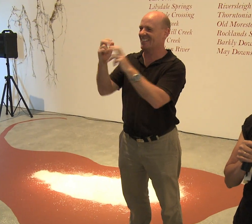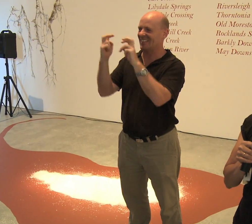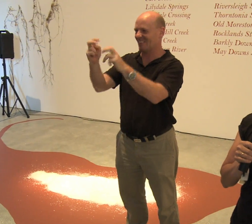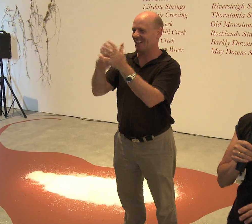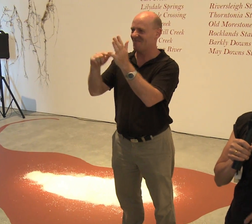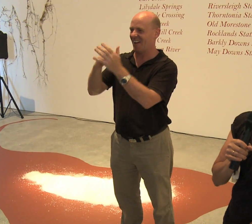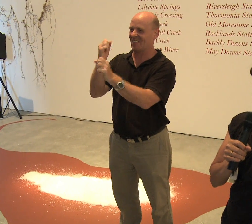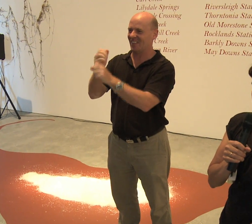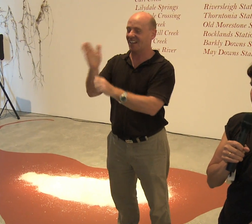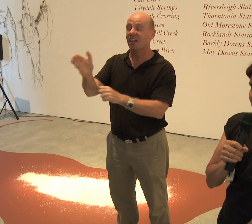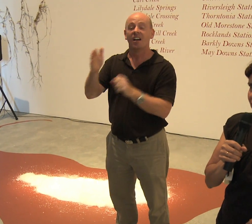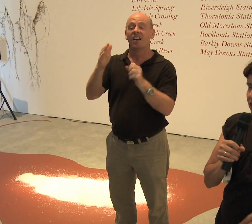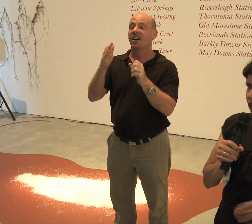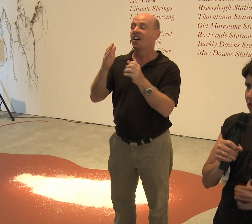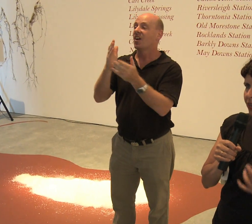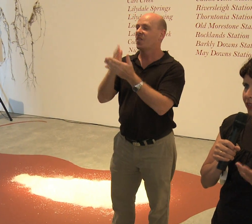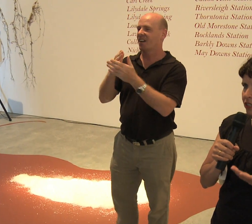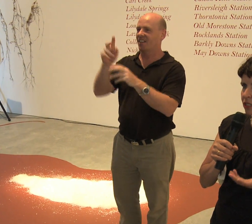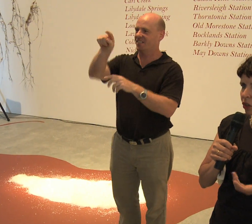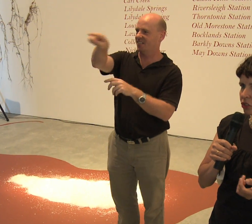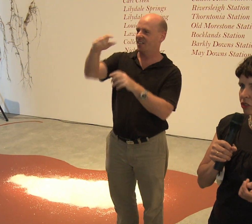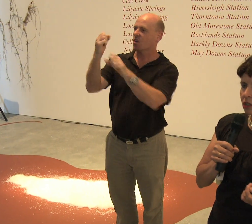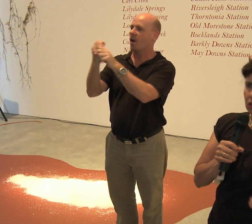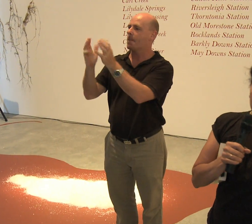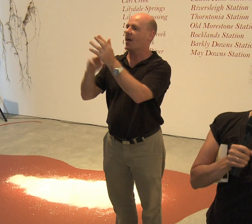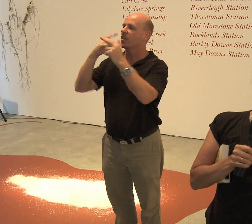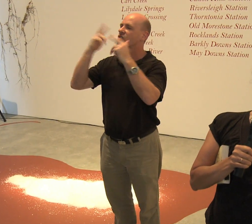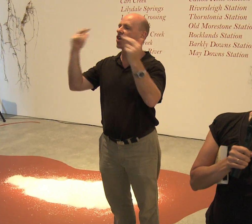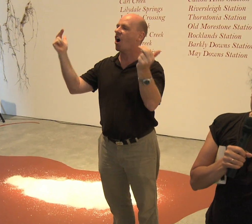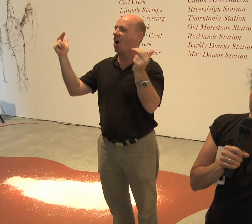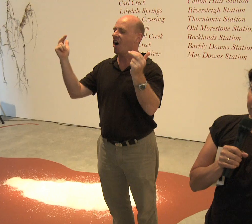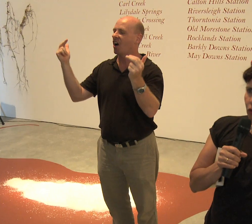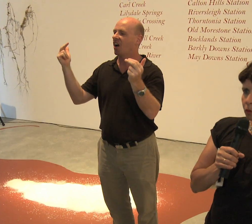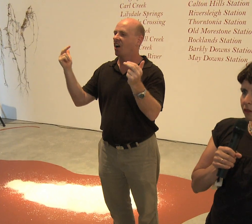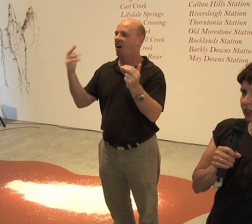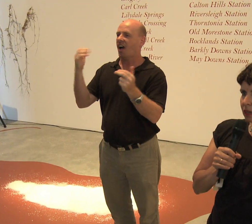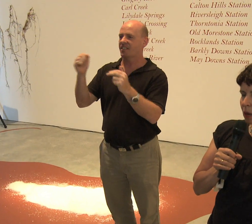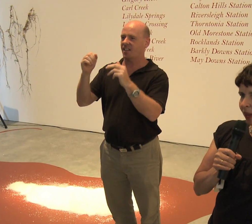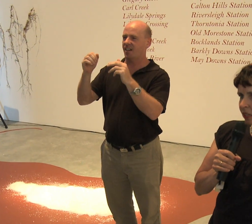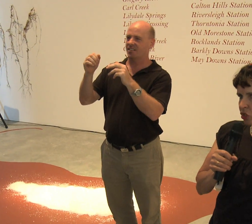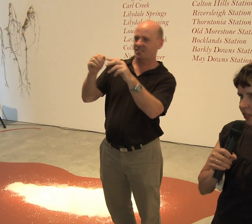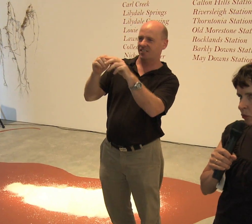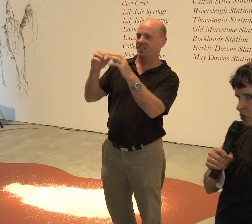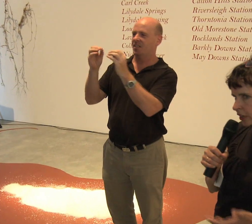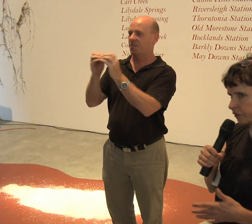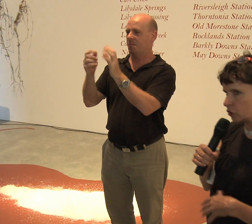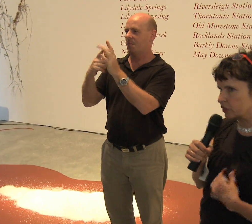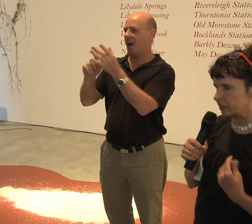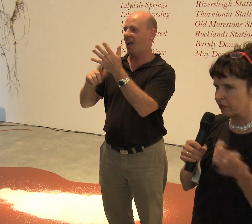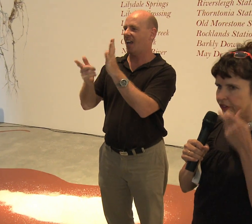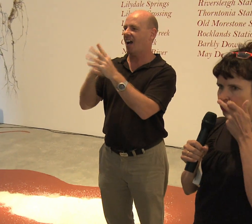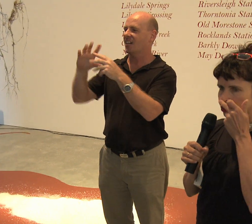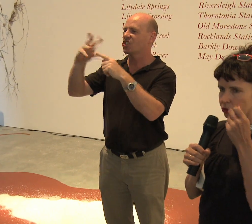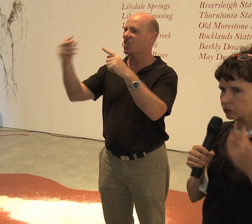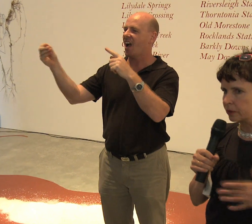And called Grandmother's Song, and it's got a form of a Bailar Shell, which I often use